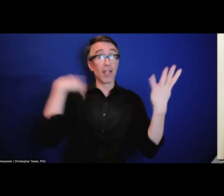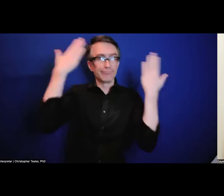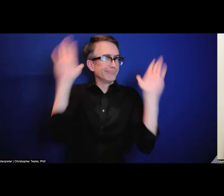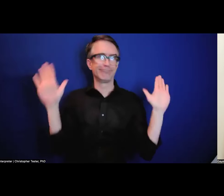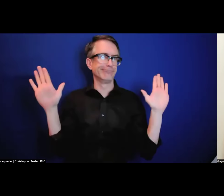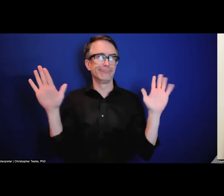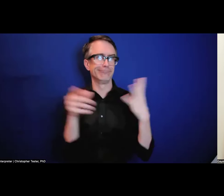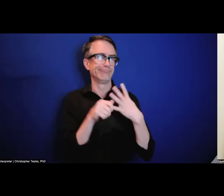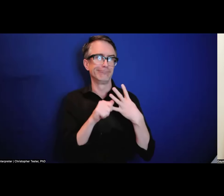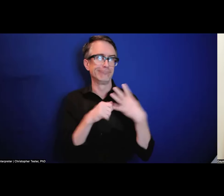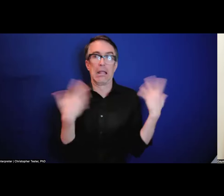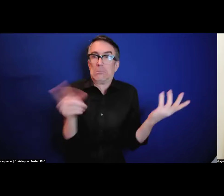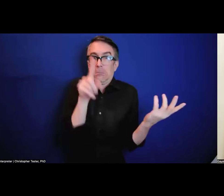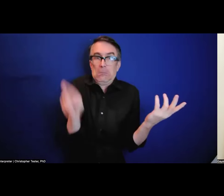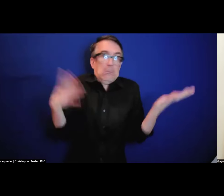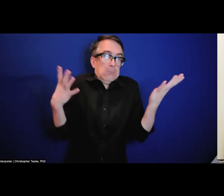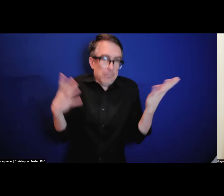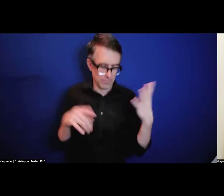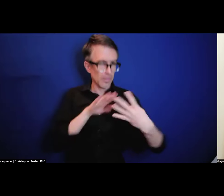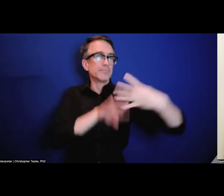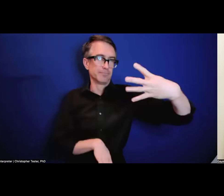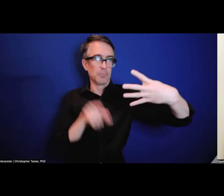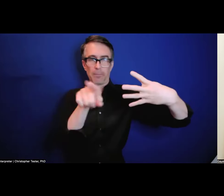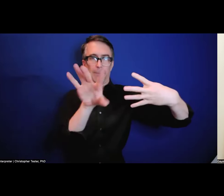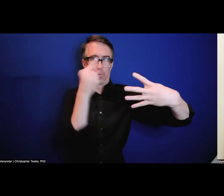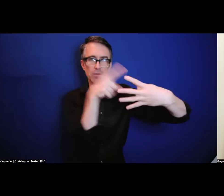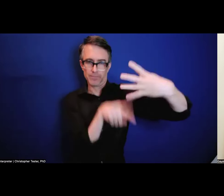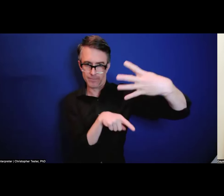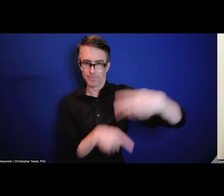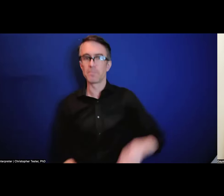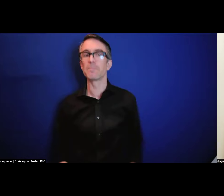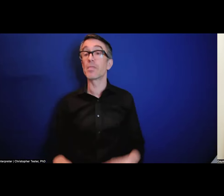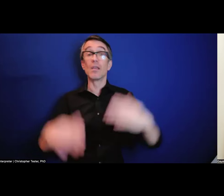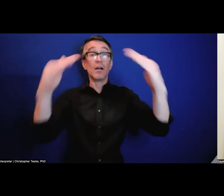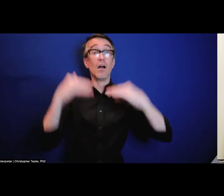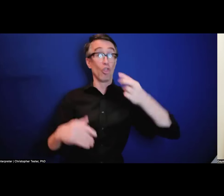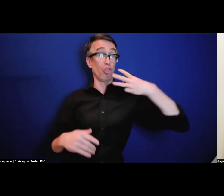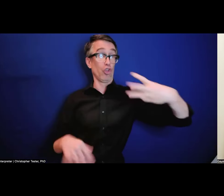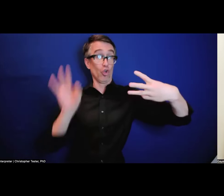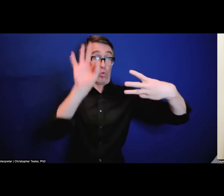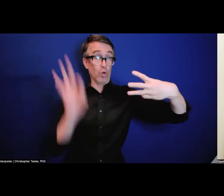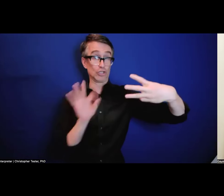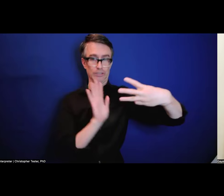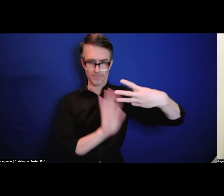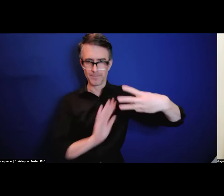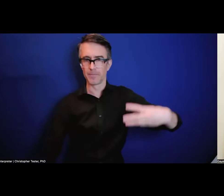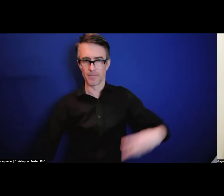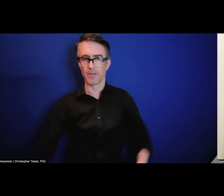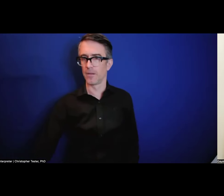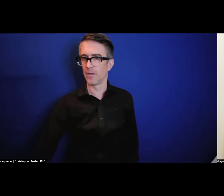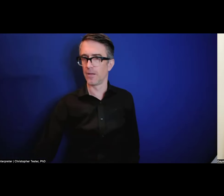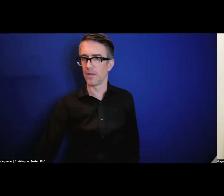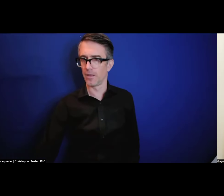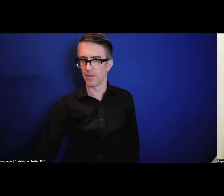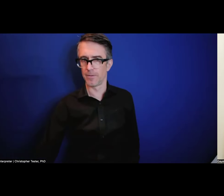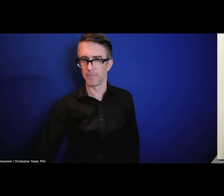The third question is also one in which you will have to type or dictate your answer to.